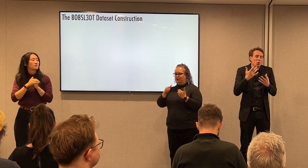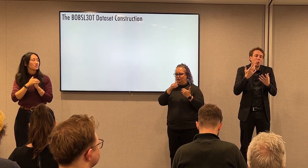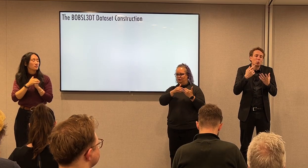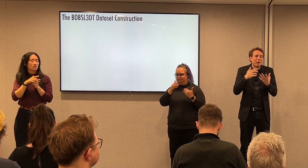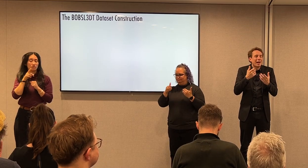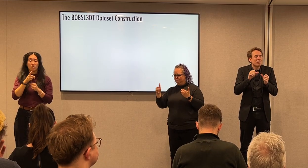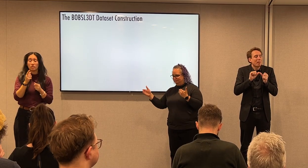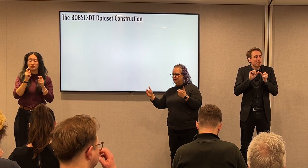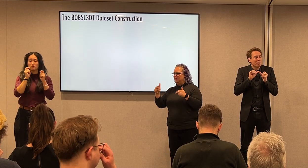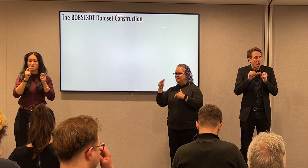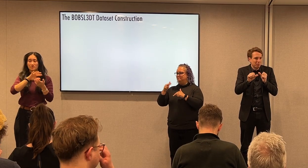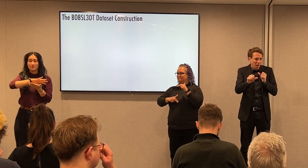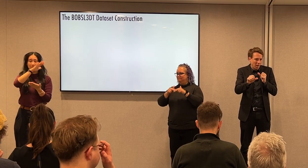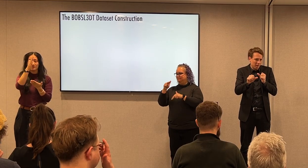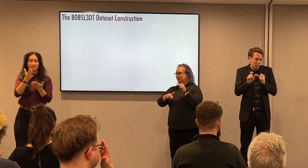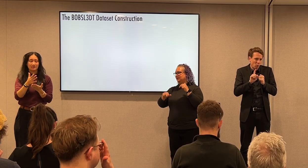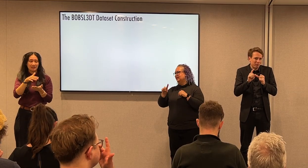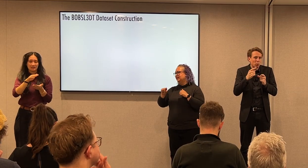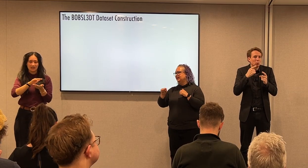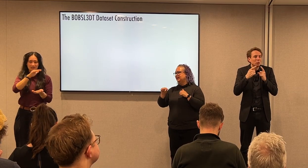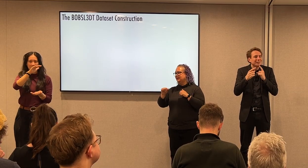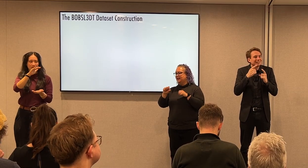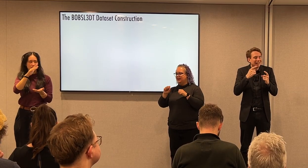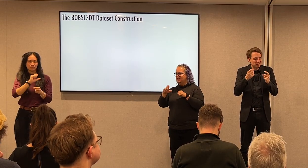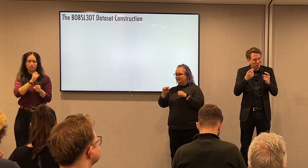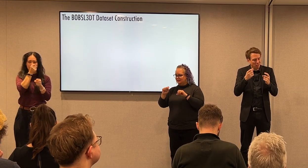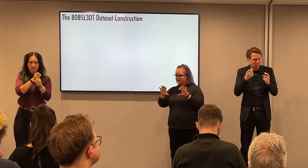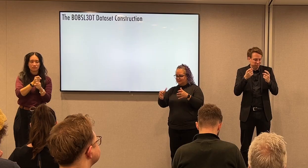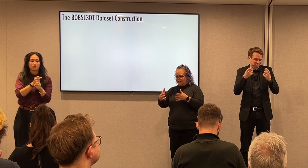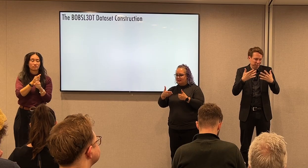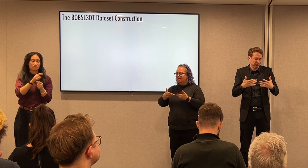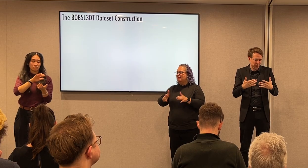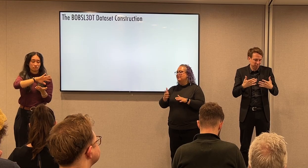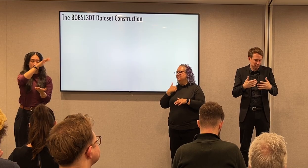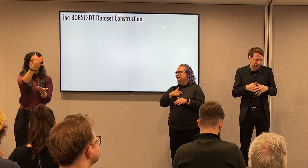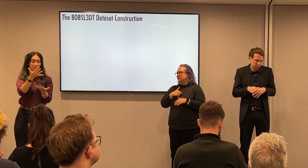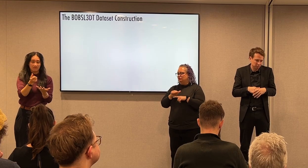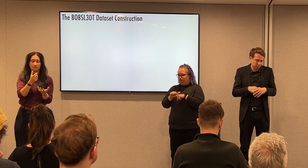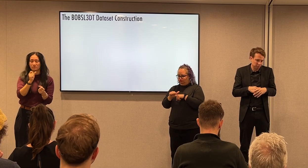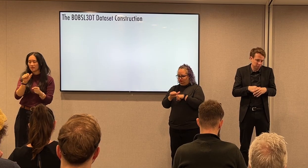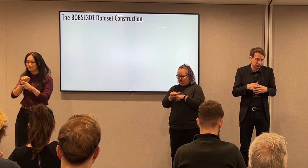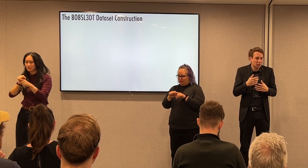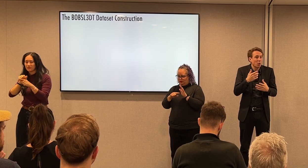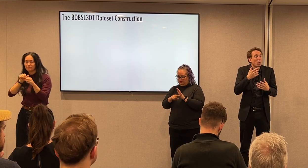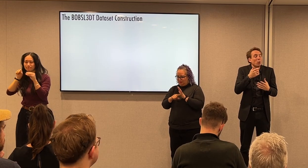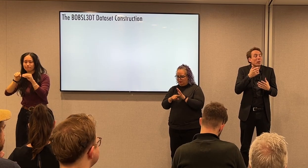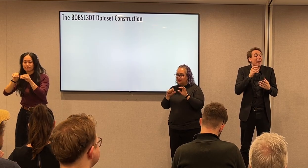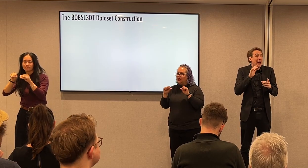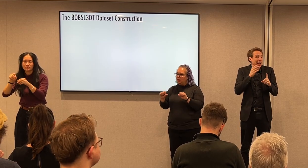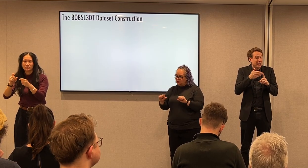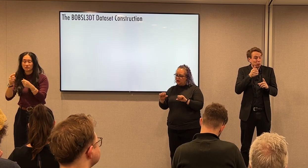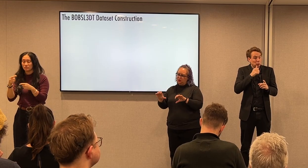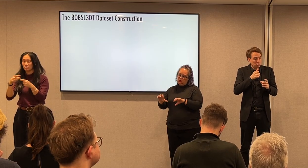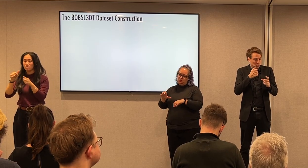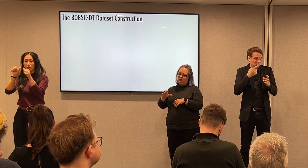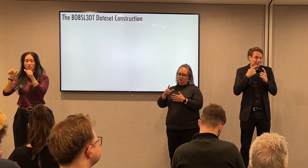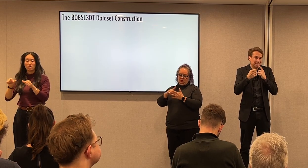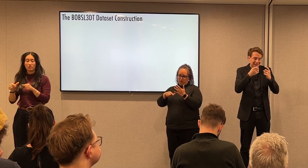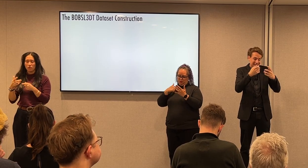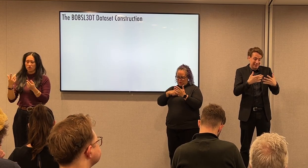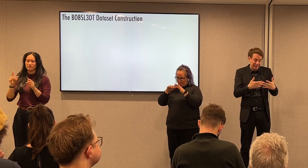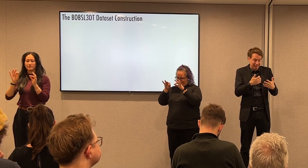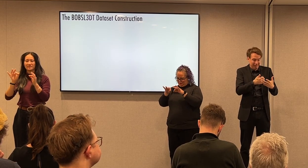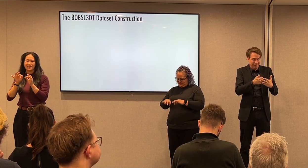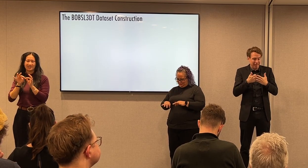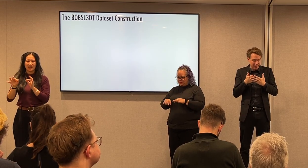data set that allows us to train a model that will be able to perform the task. So the data